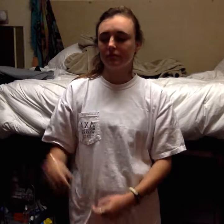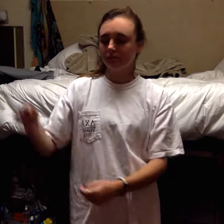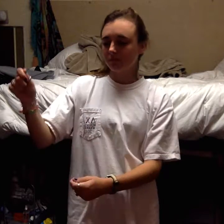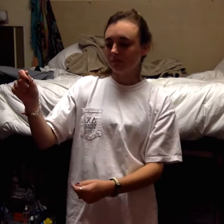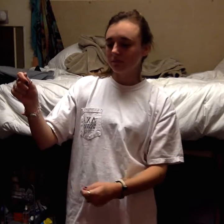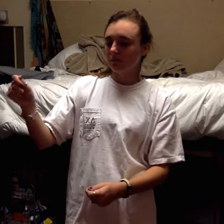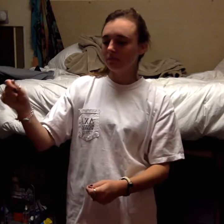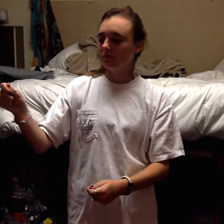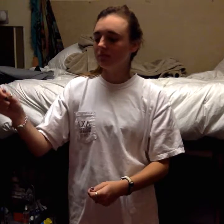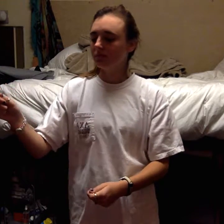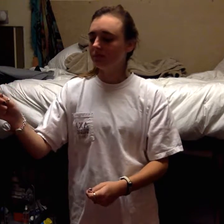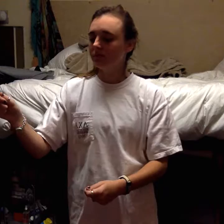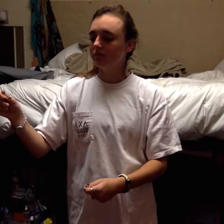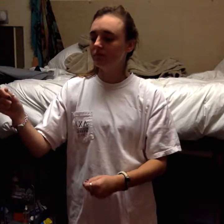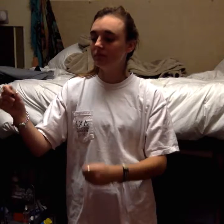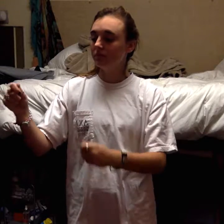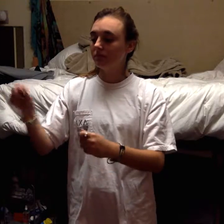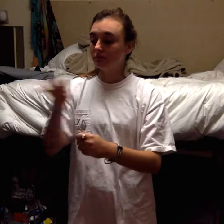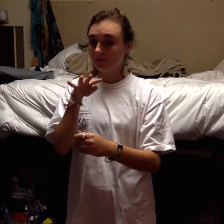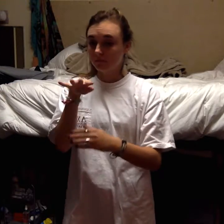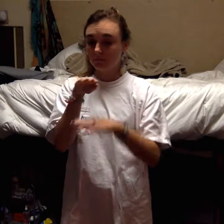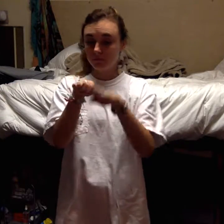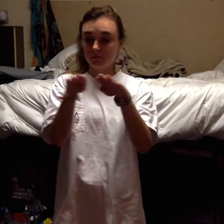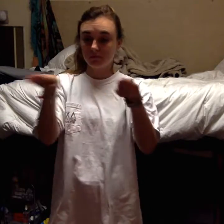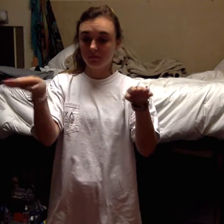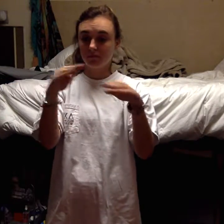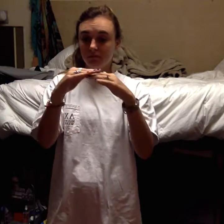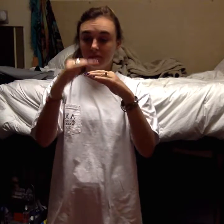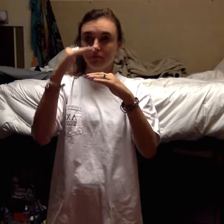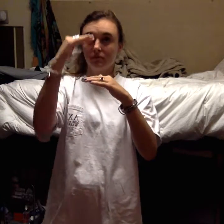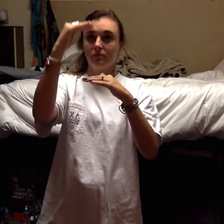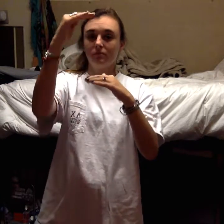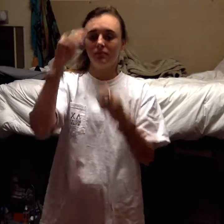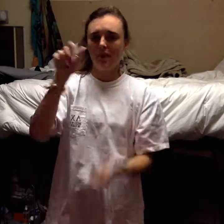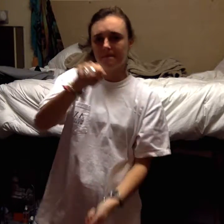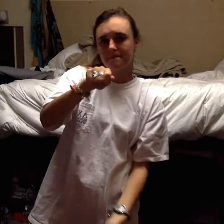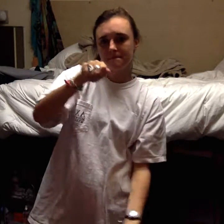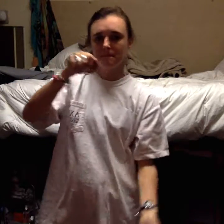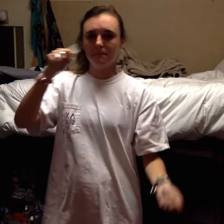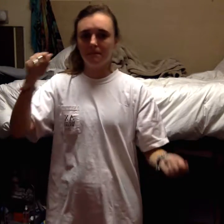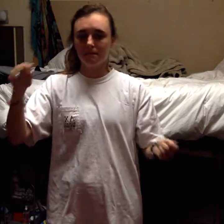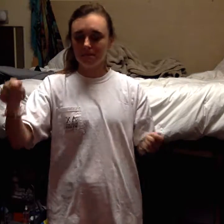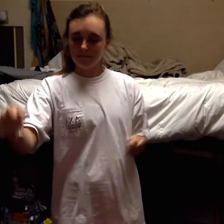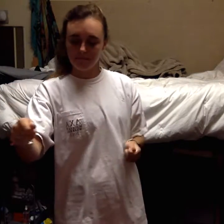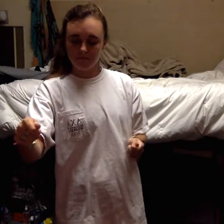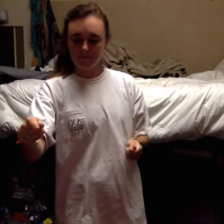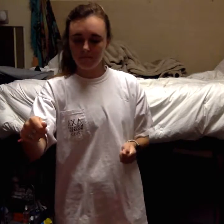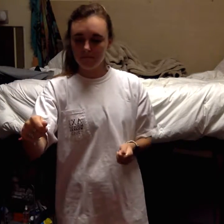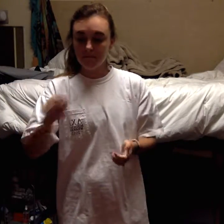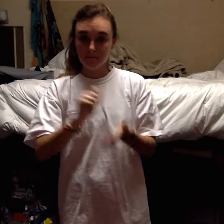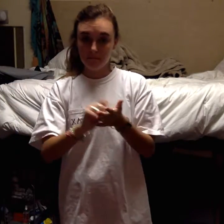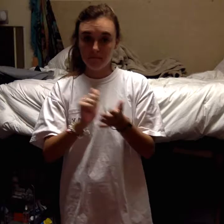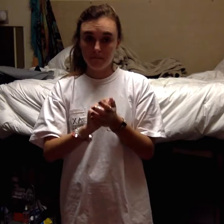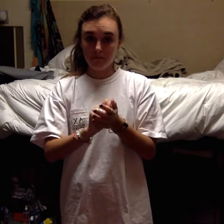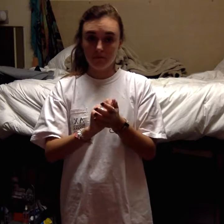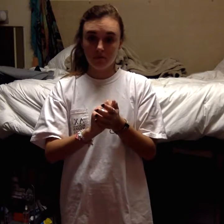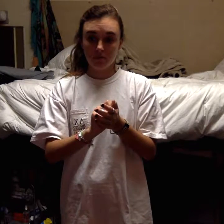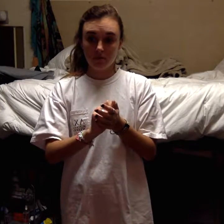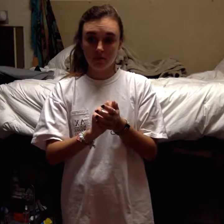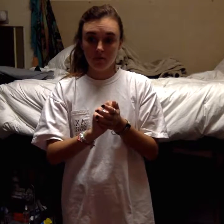Yeah. I would like you to turn your paper over at this point, and I want you to write the sentence. Okay? Any place on